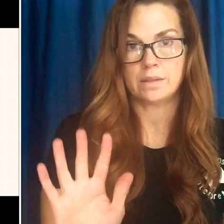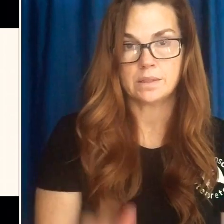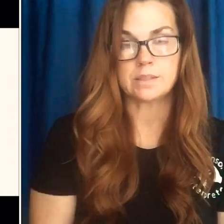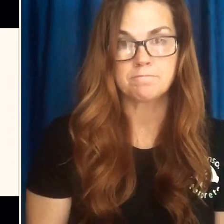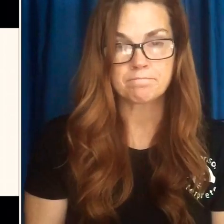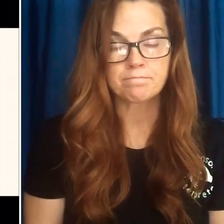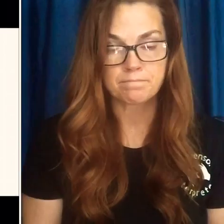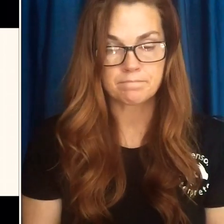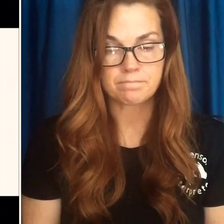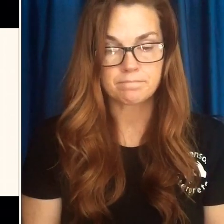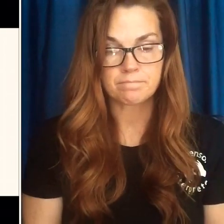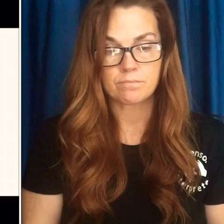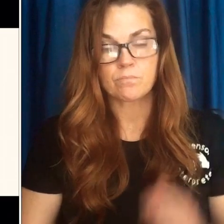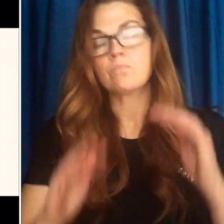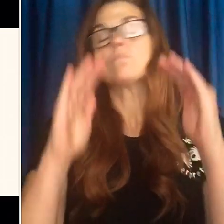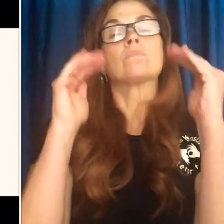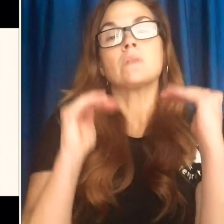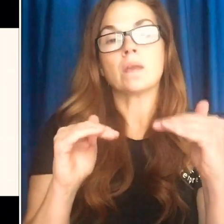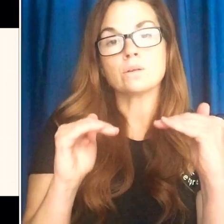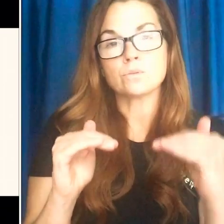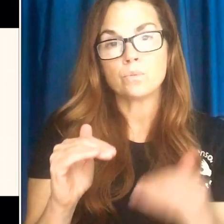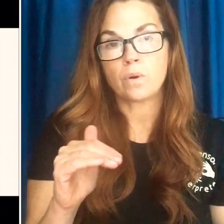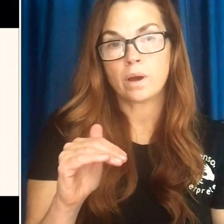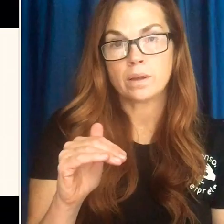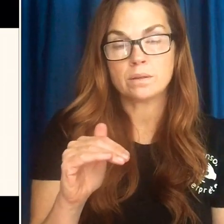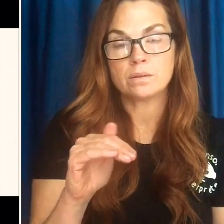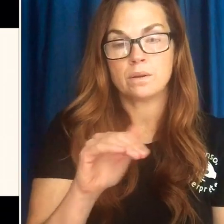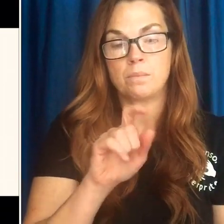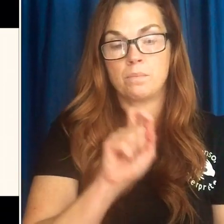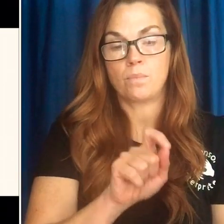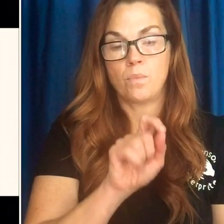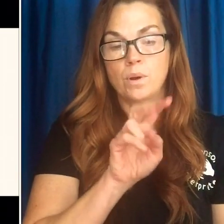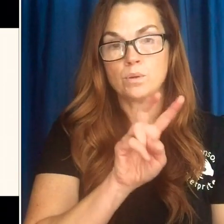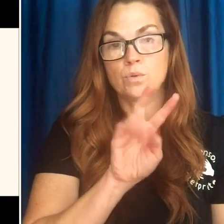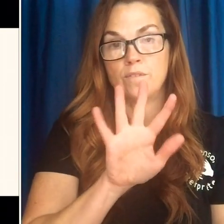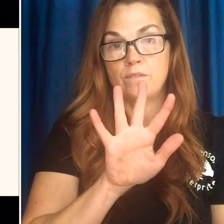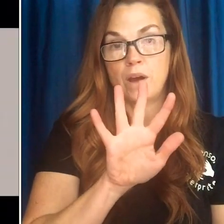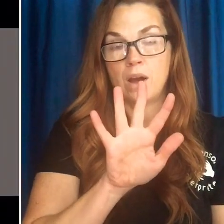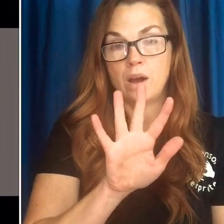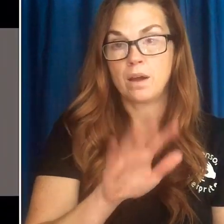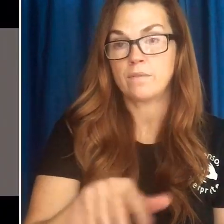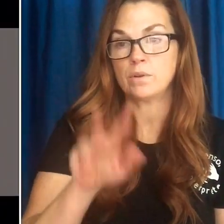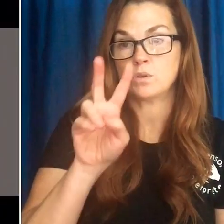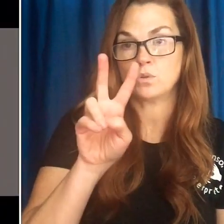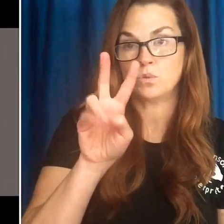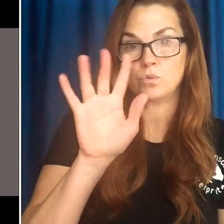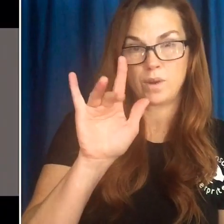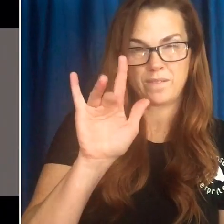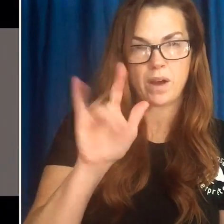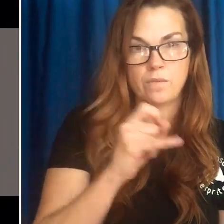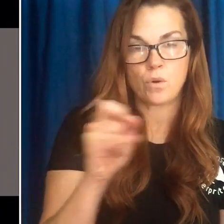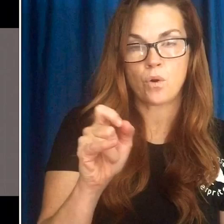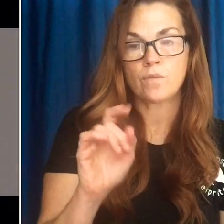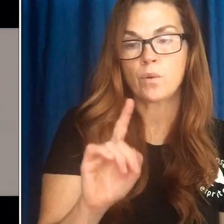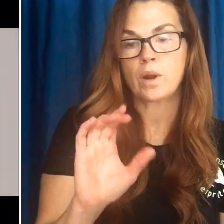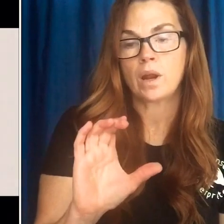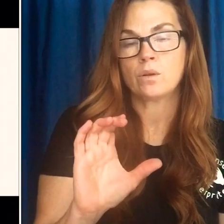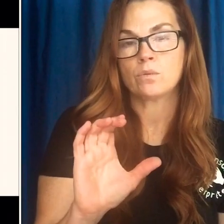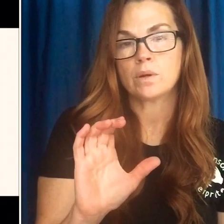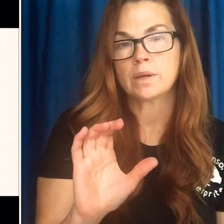our next fraction, 25 over 100, I see that 25 and